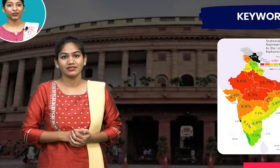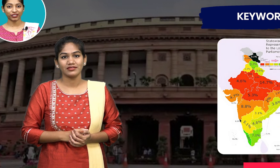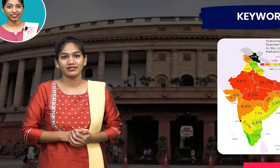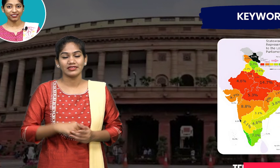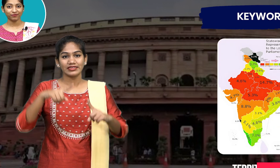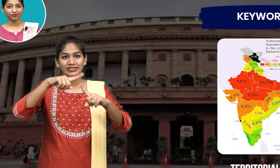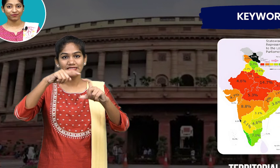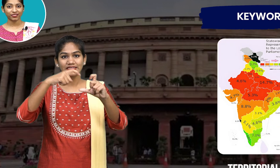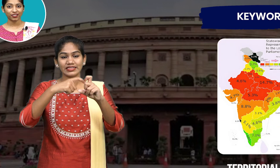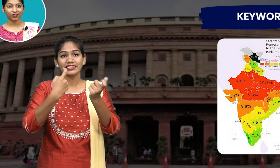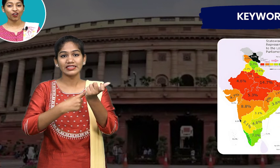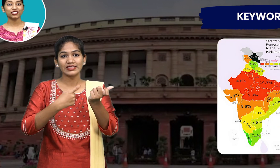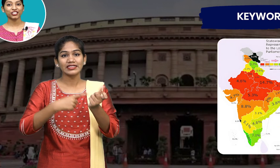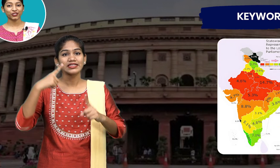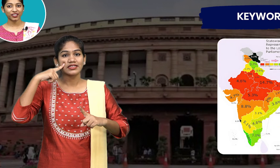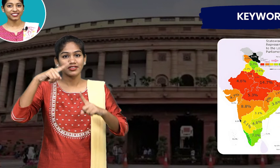Territorial